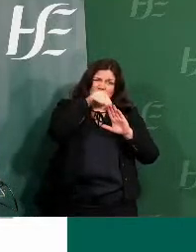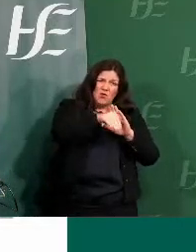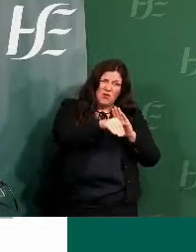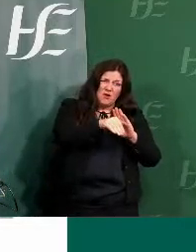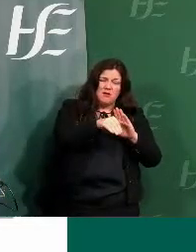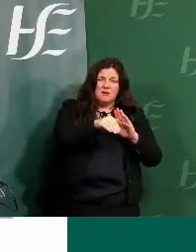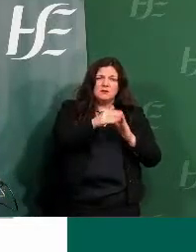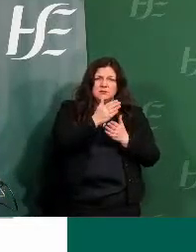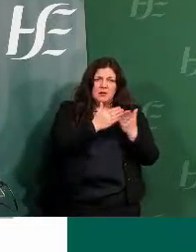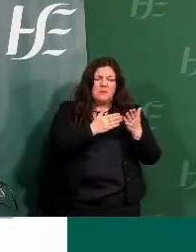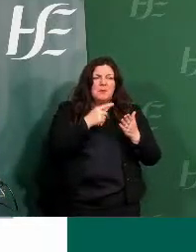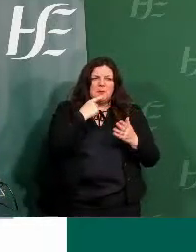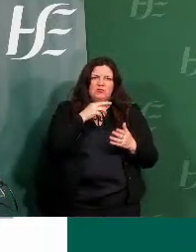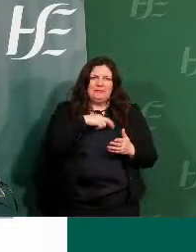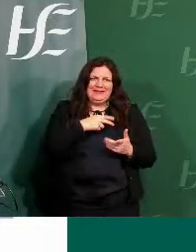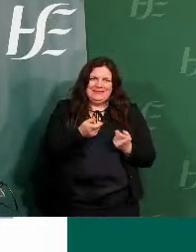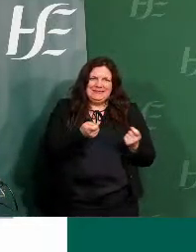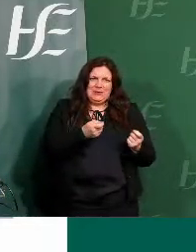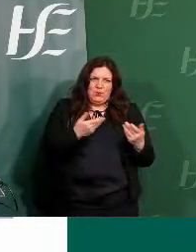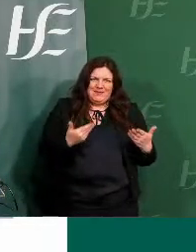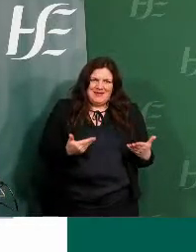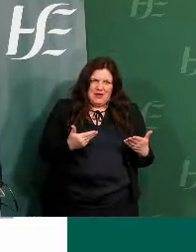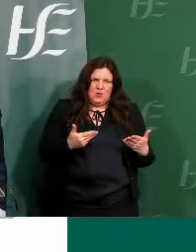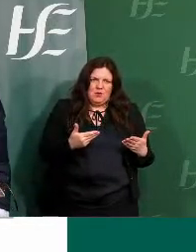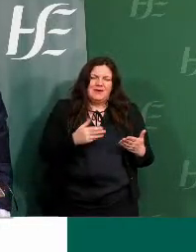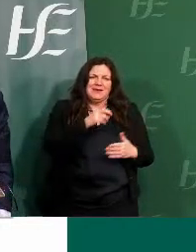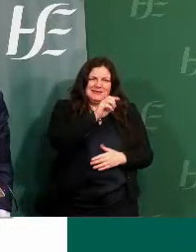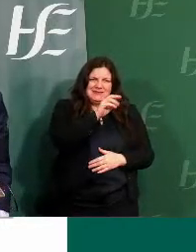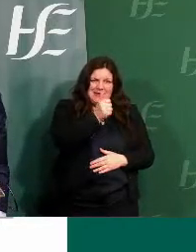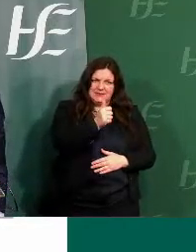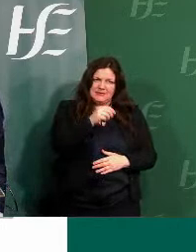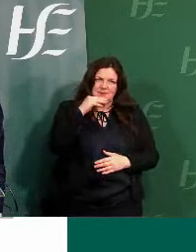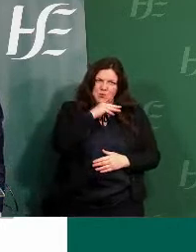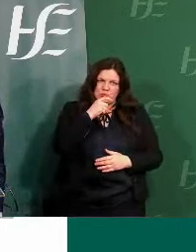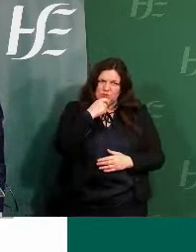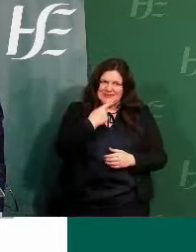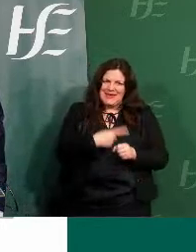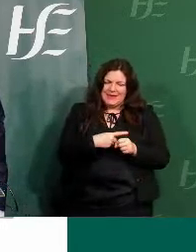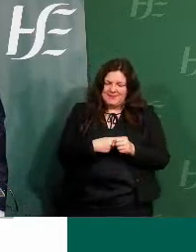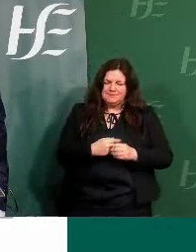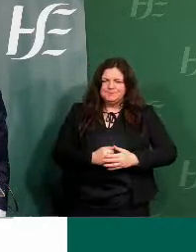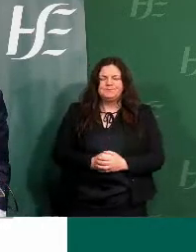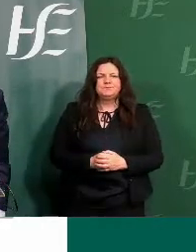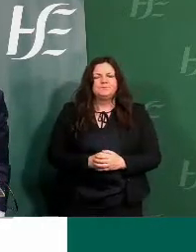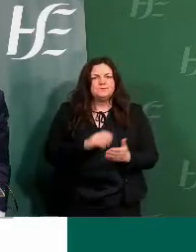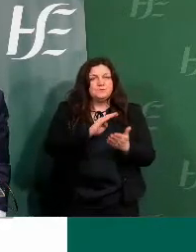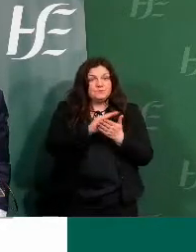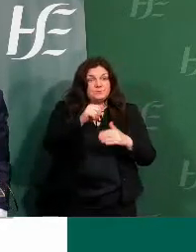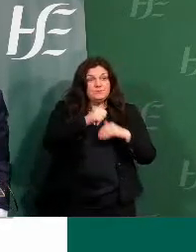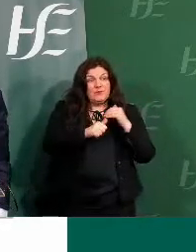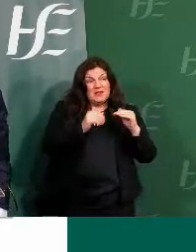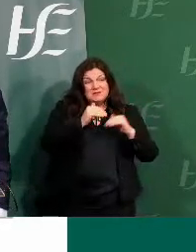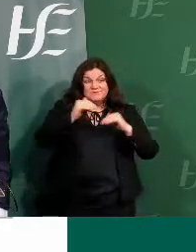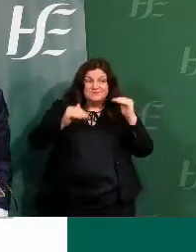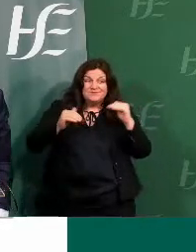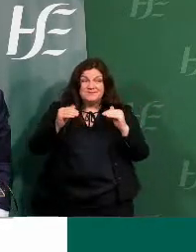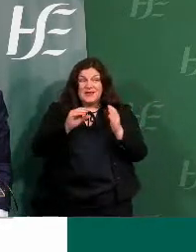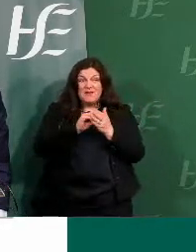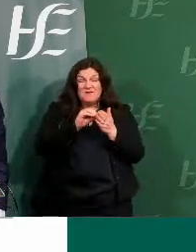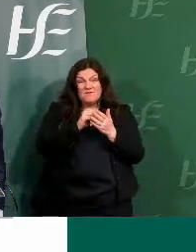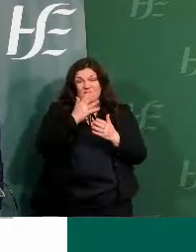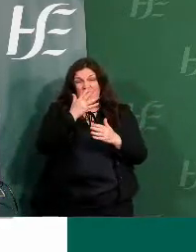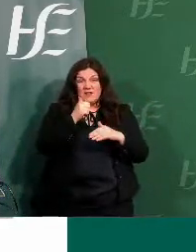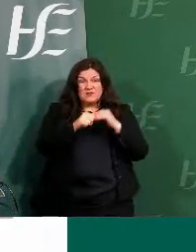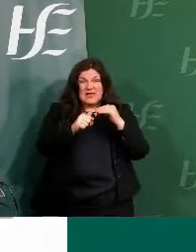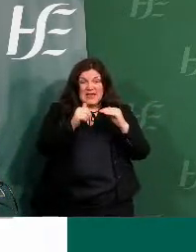but it relates to what we're dealing with now, which is the Delta variant. Is important to emphasise that. So the 14th instance, studying the 5-day moving average,